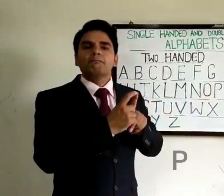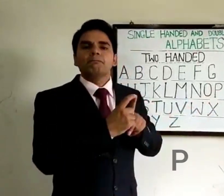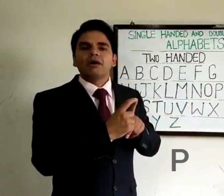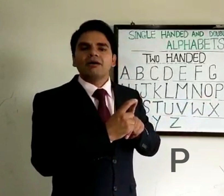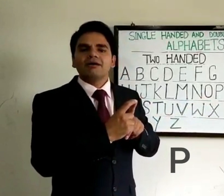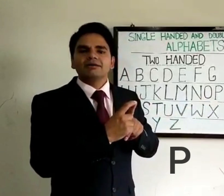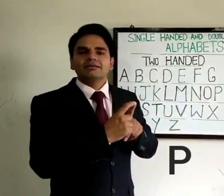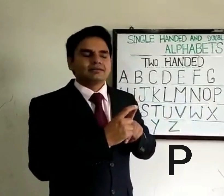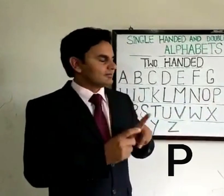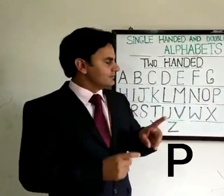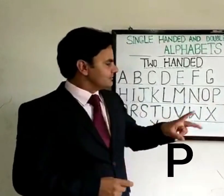P,